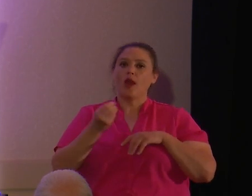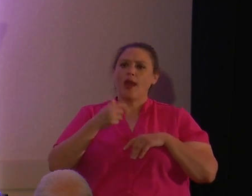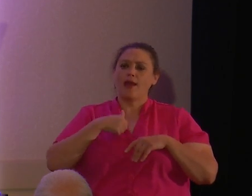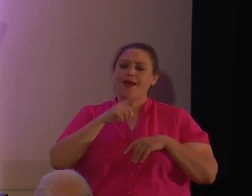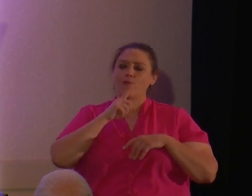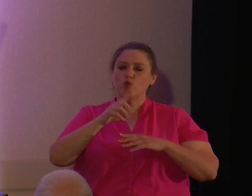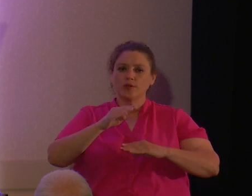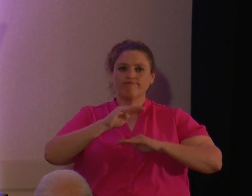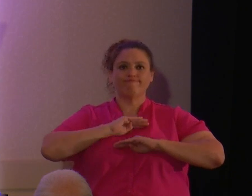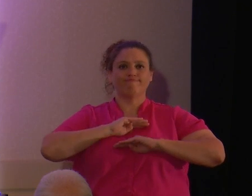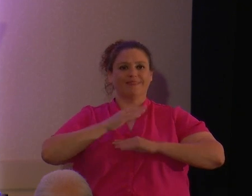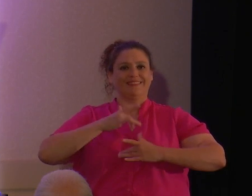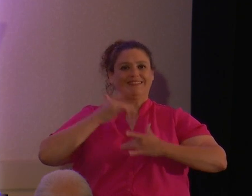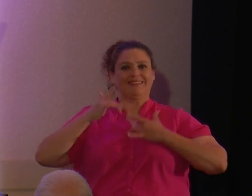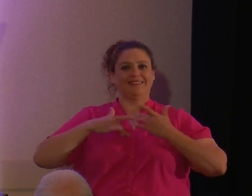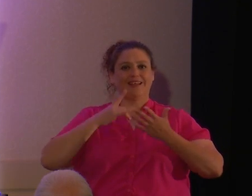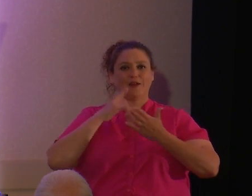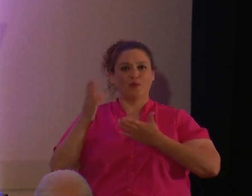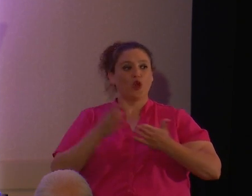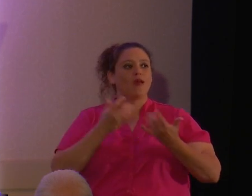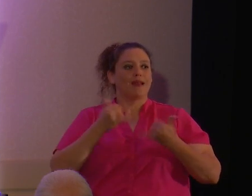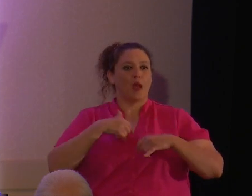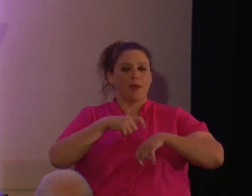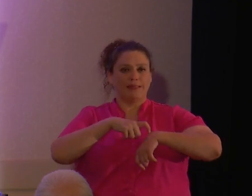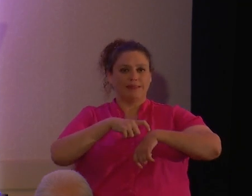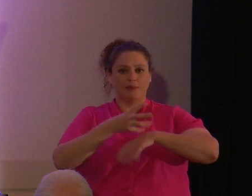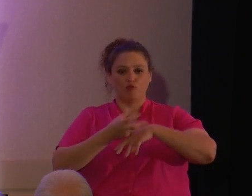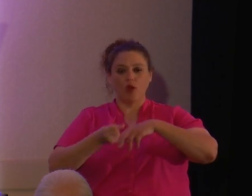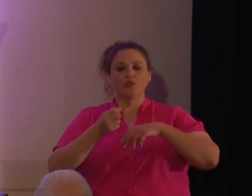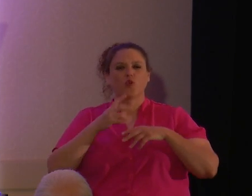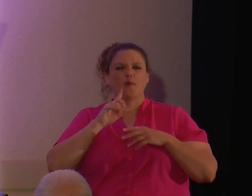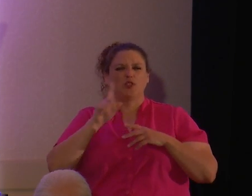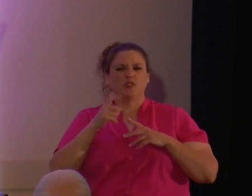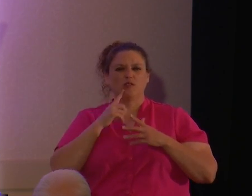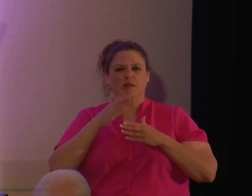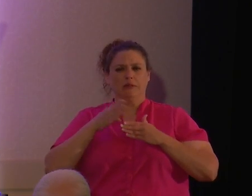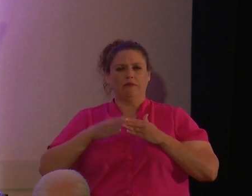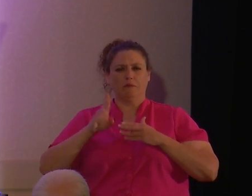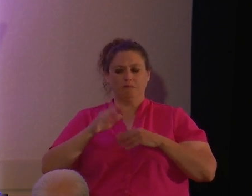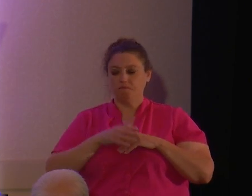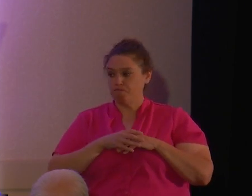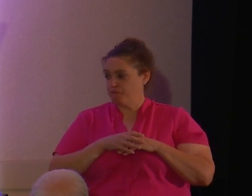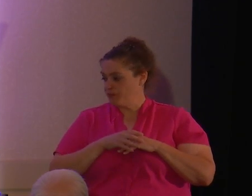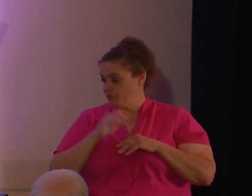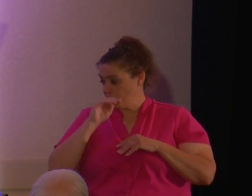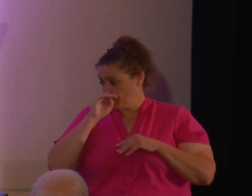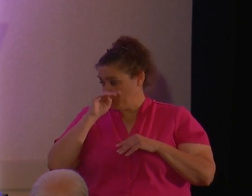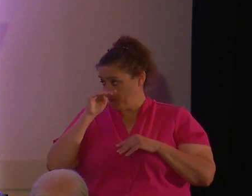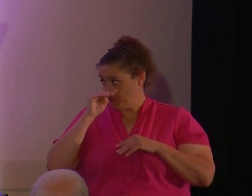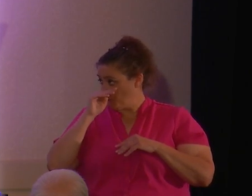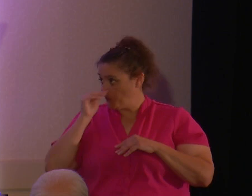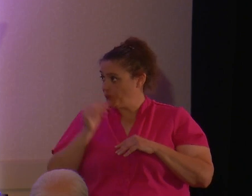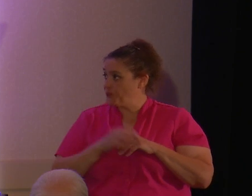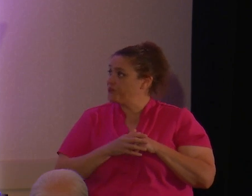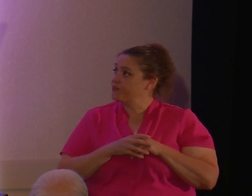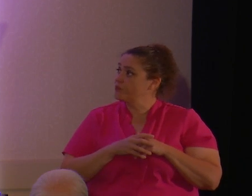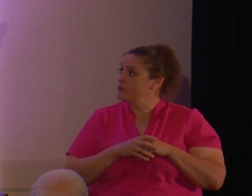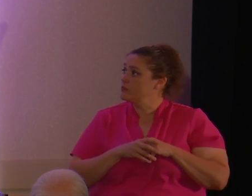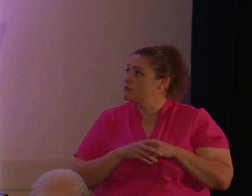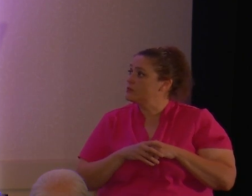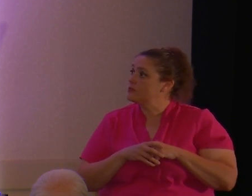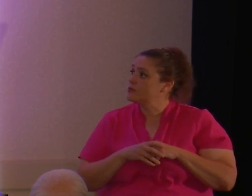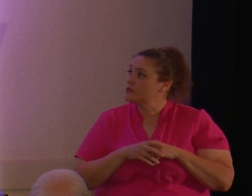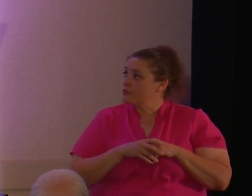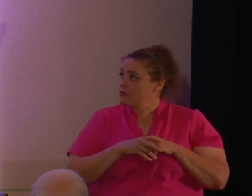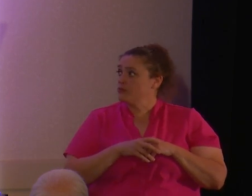pleased to bring that to you. I am running out of time, so I'm just going to wrap this up a little bit. Let's talk about what